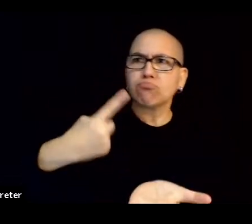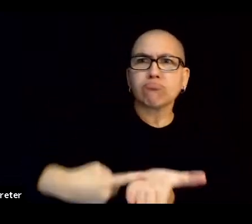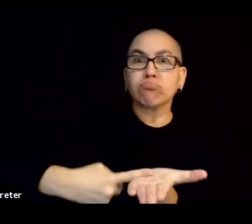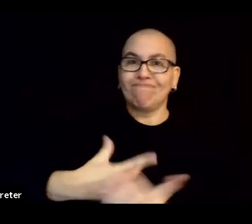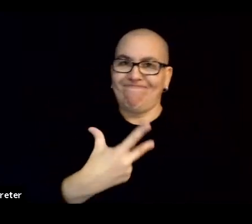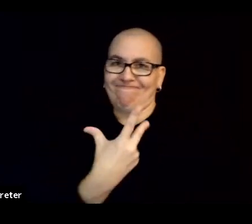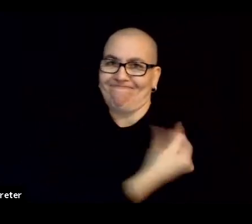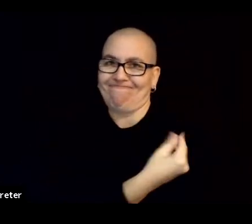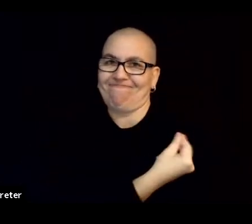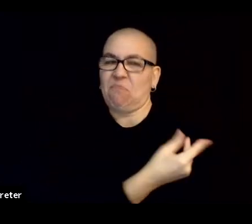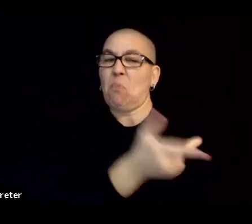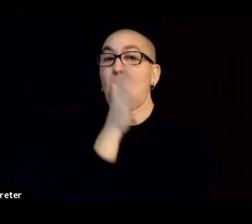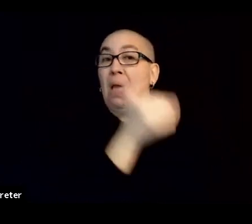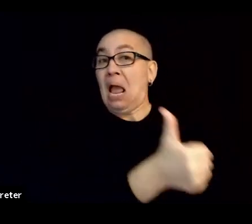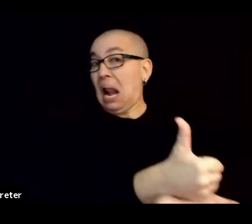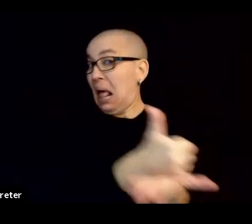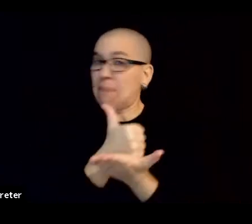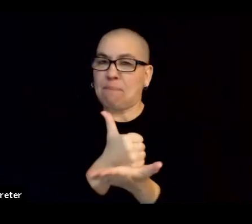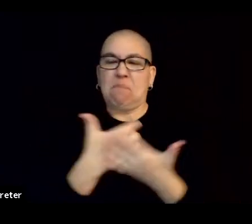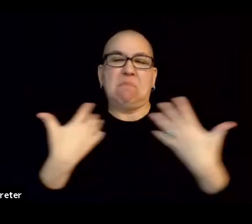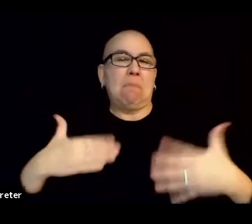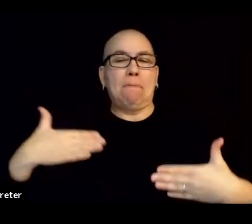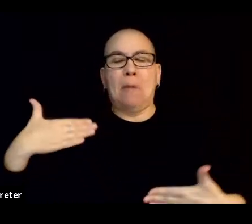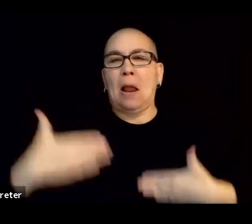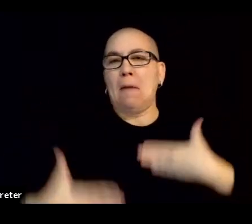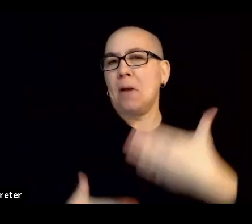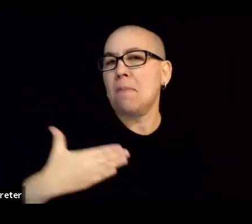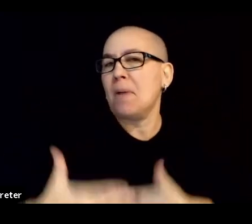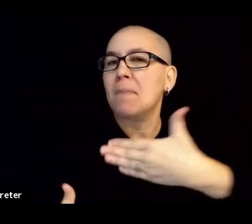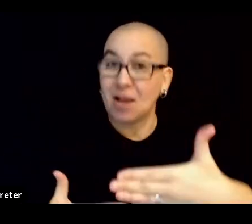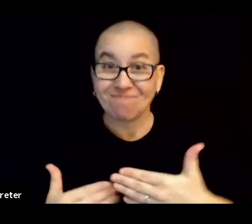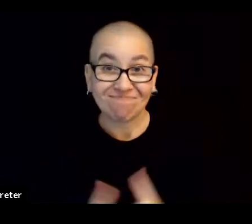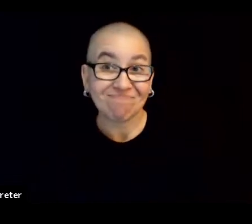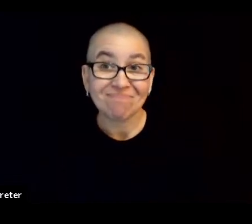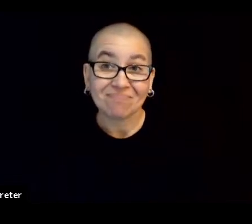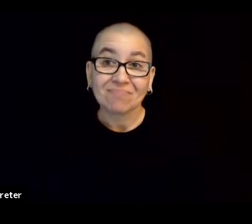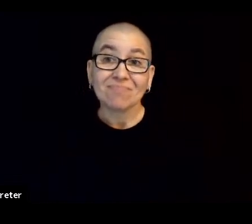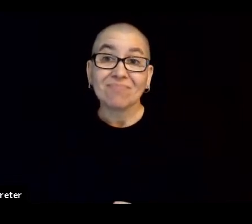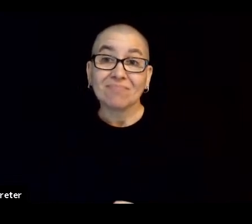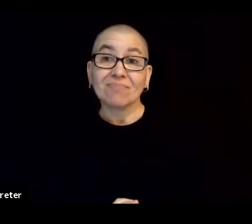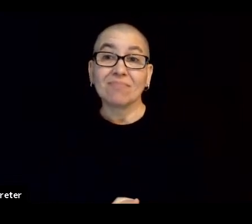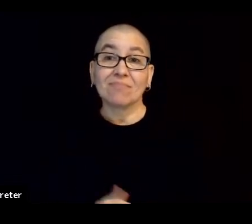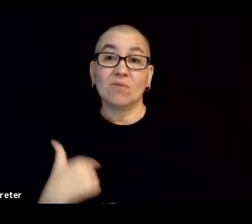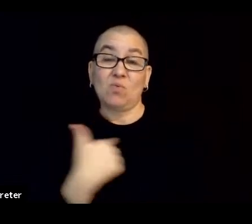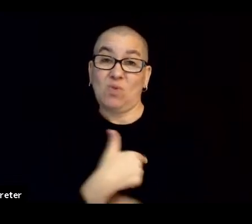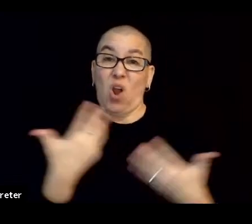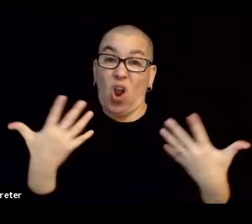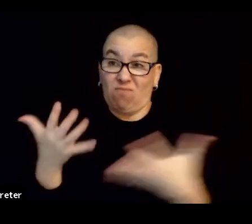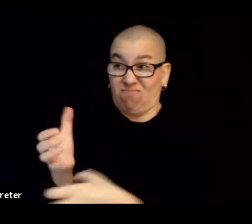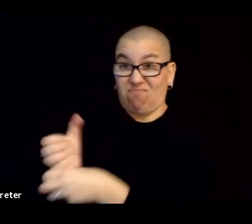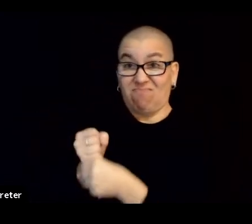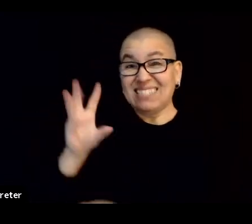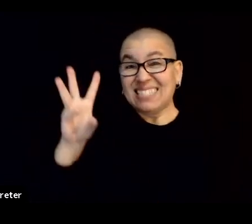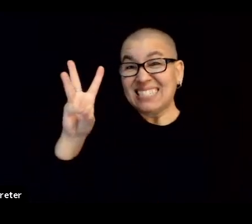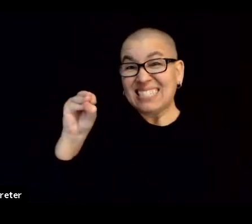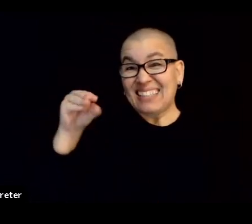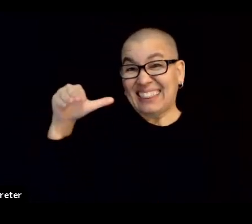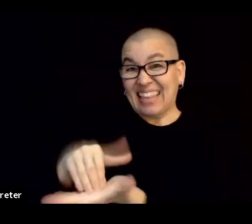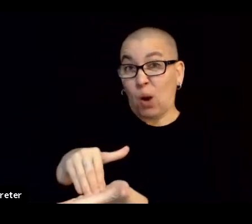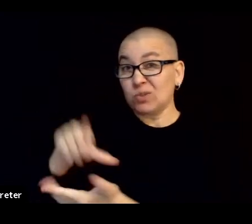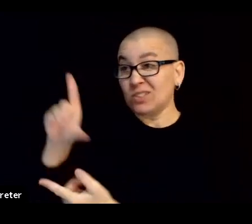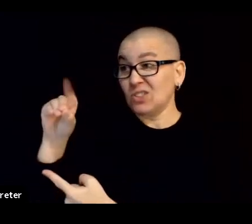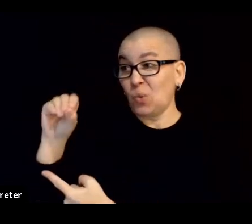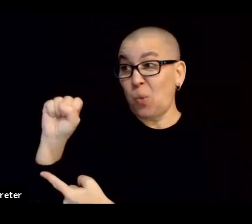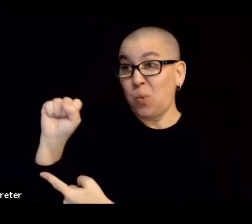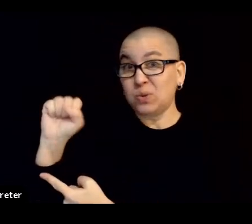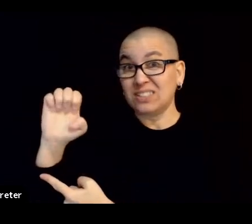receiving about 60,000 doses a week. That's it. I would anticipate, and I'm going to turn this over to Jan Malcolm in a little